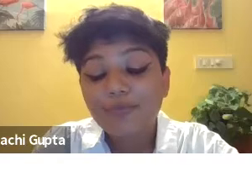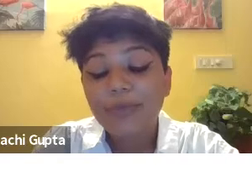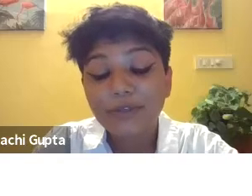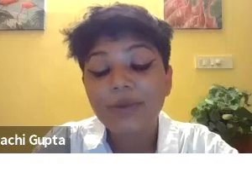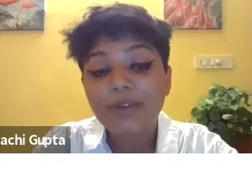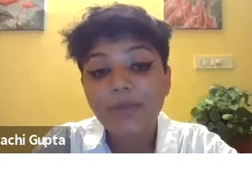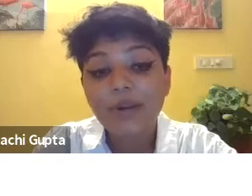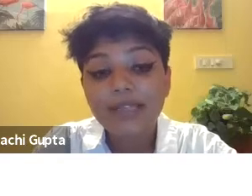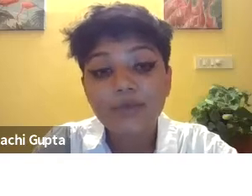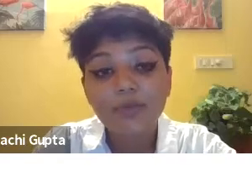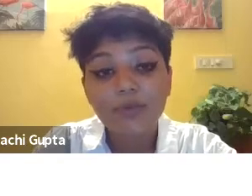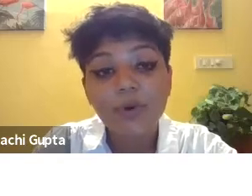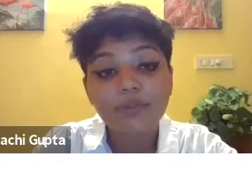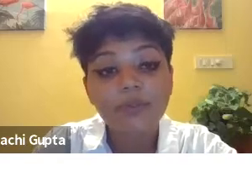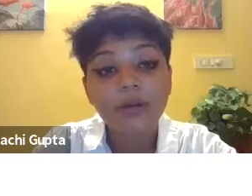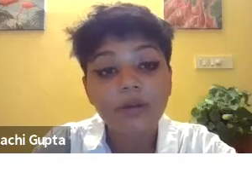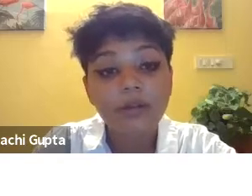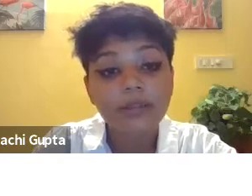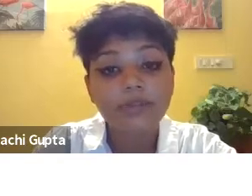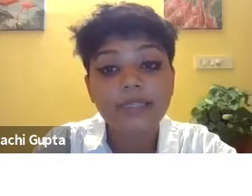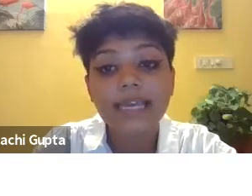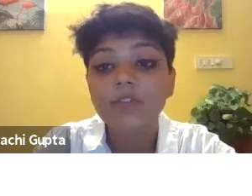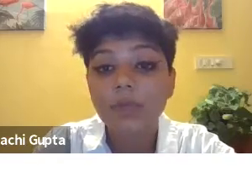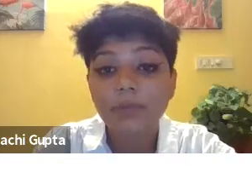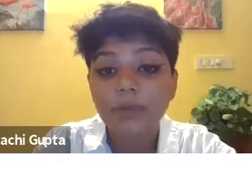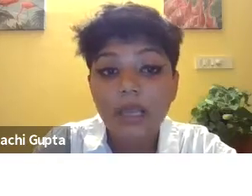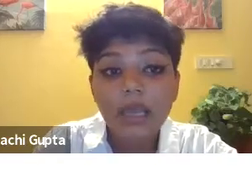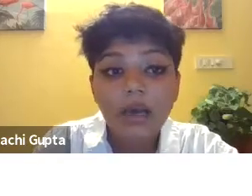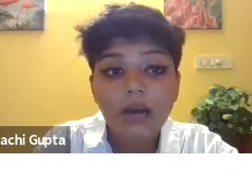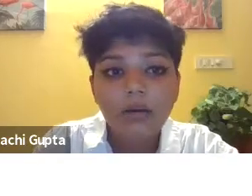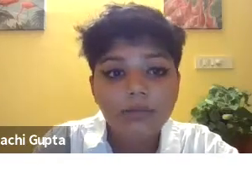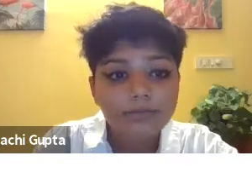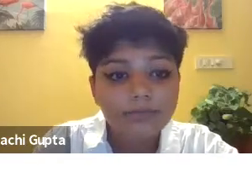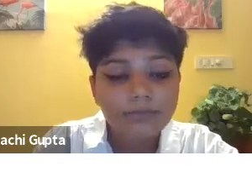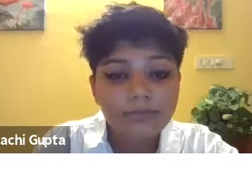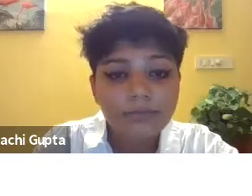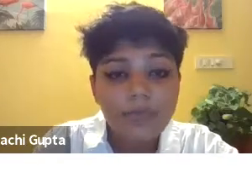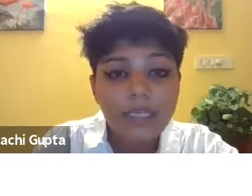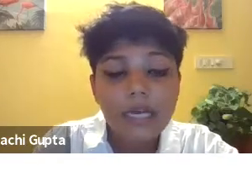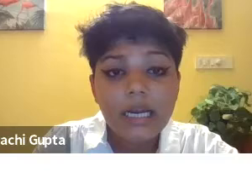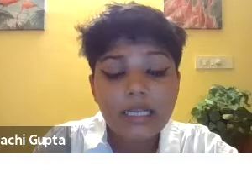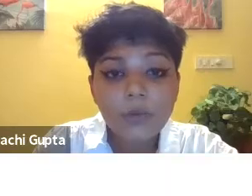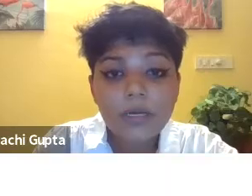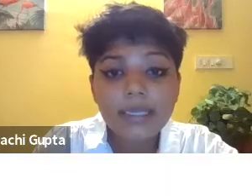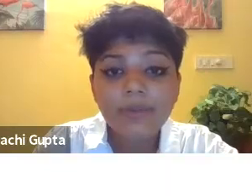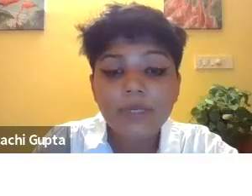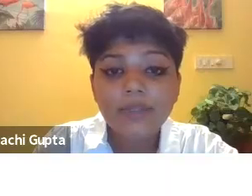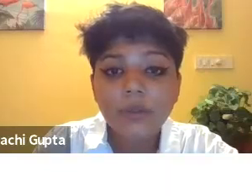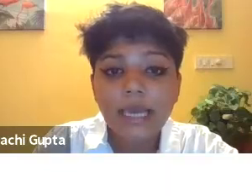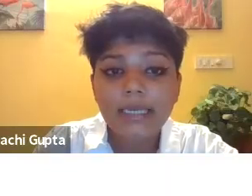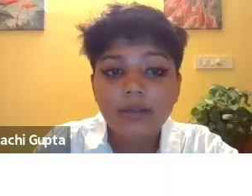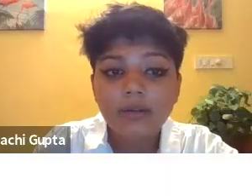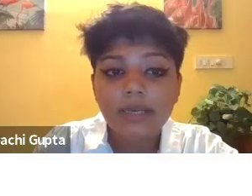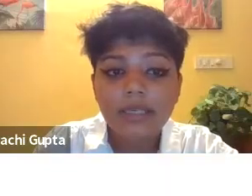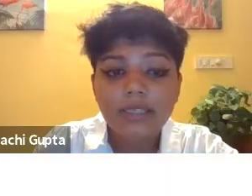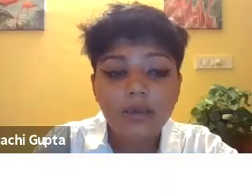of giving a more contextual view of the different types of people. Um, Another work that I would like to